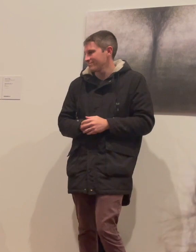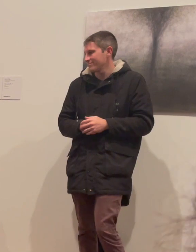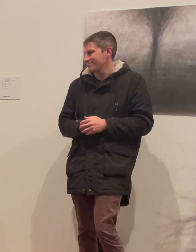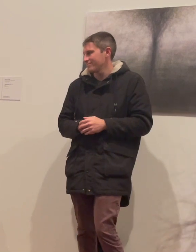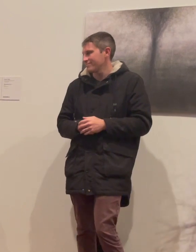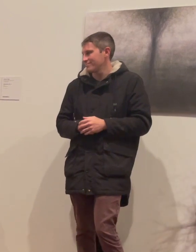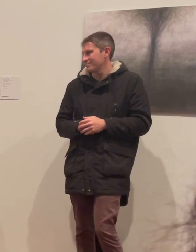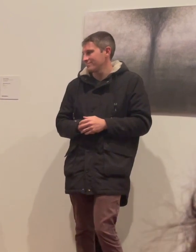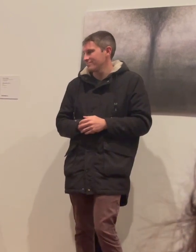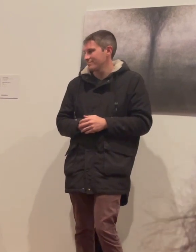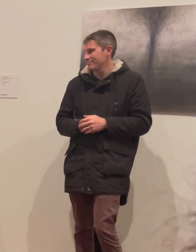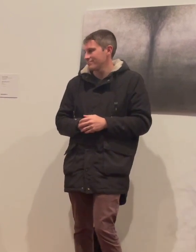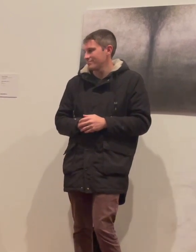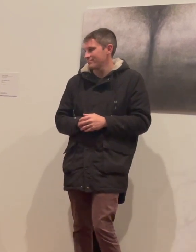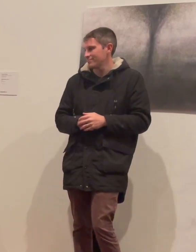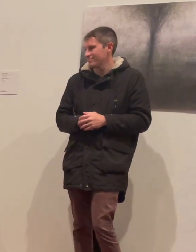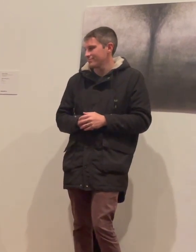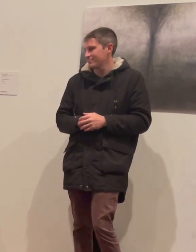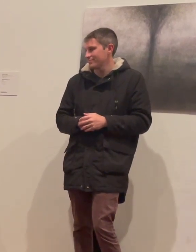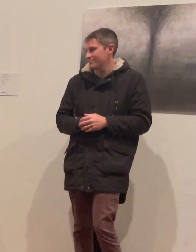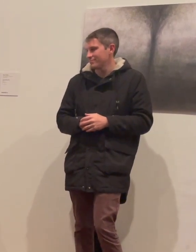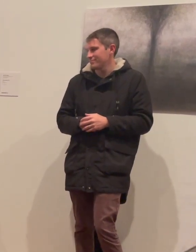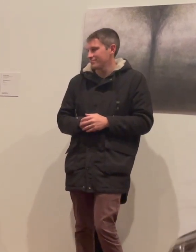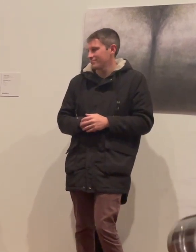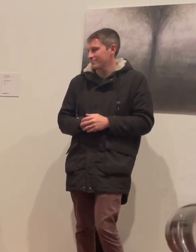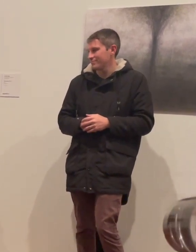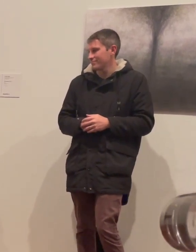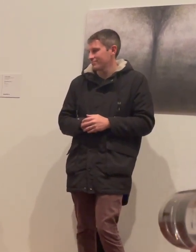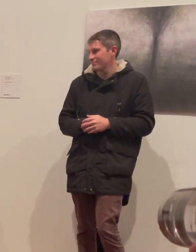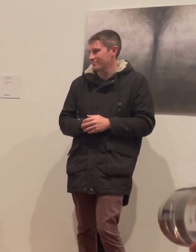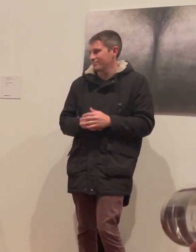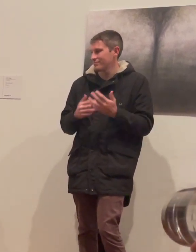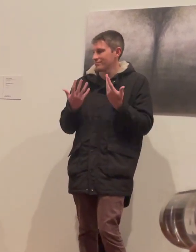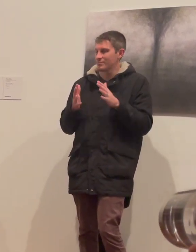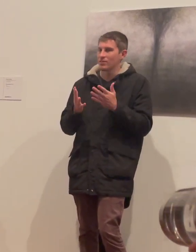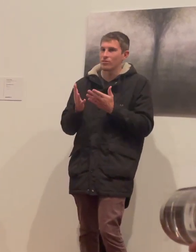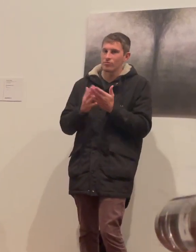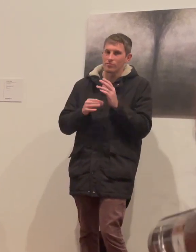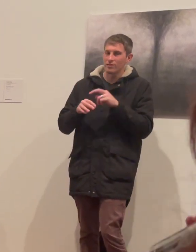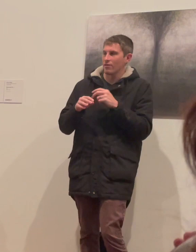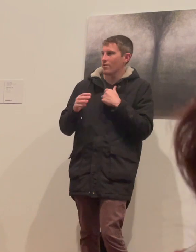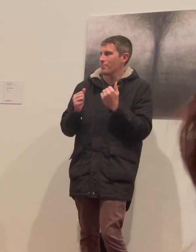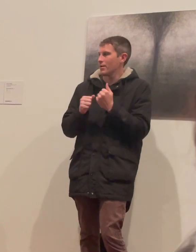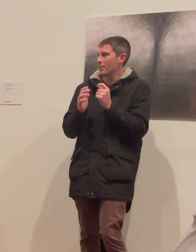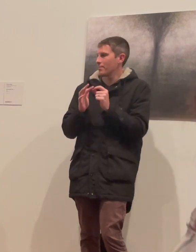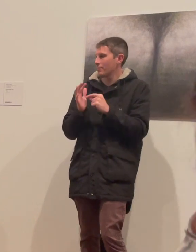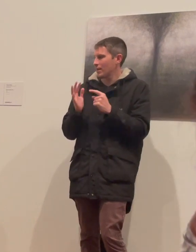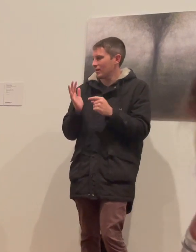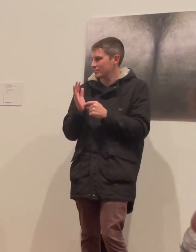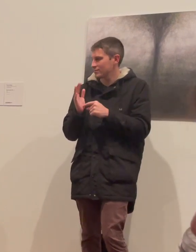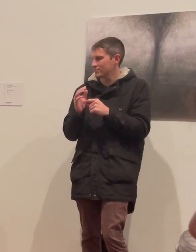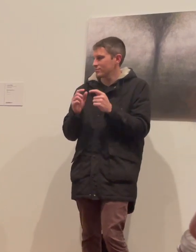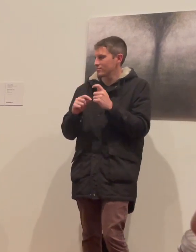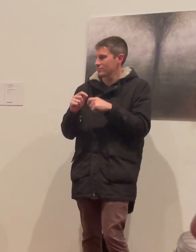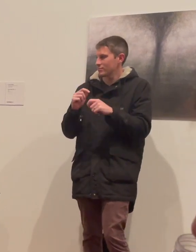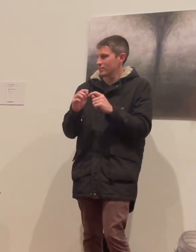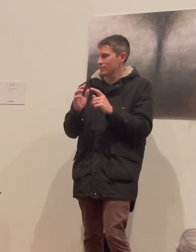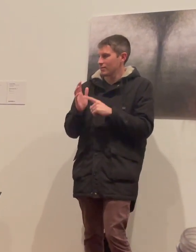Then I did ceramics at Super and TAFE. I made platters out of ceramics with underglaze and clear glaze.